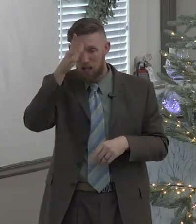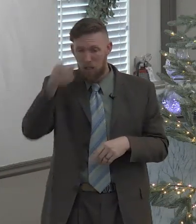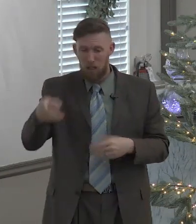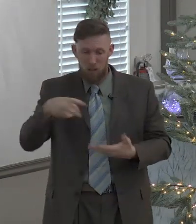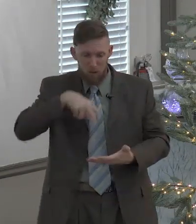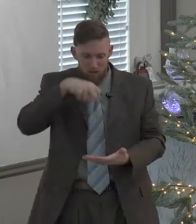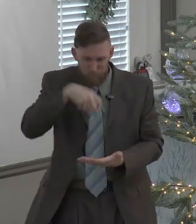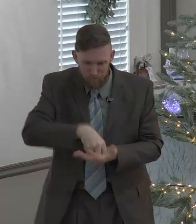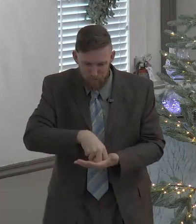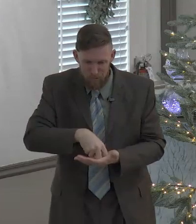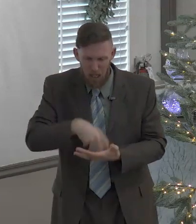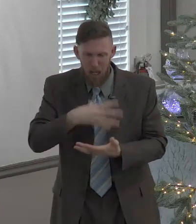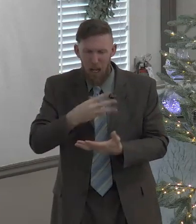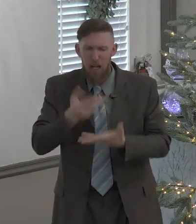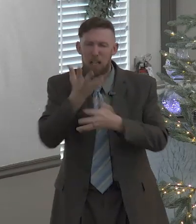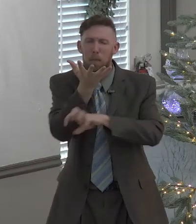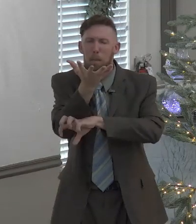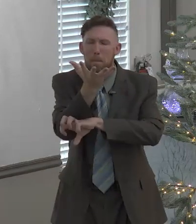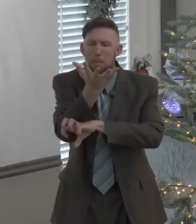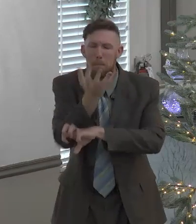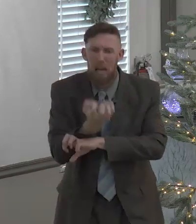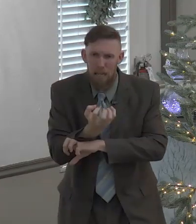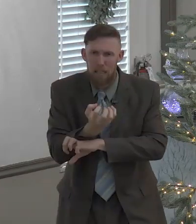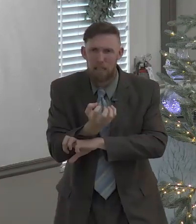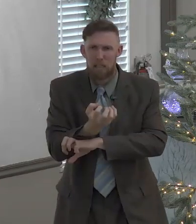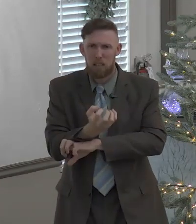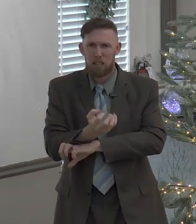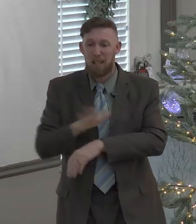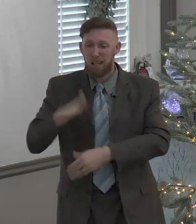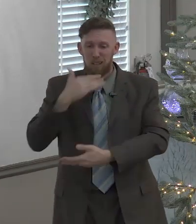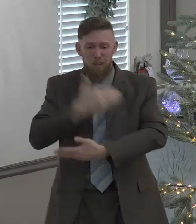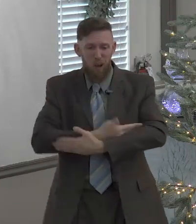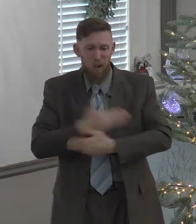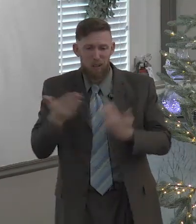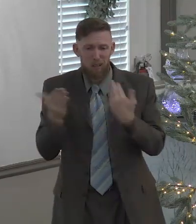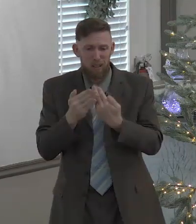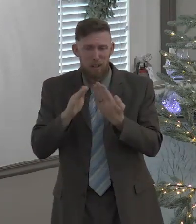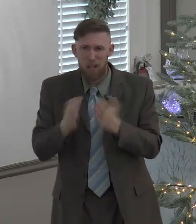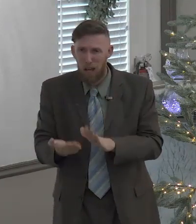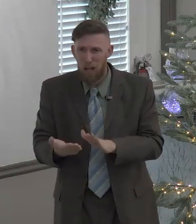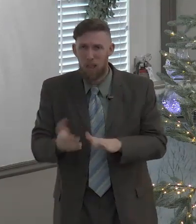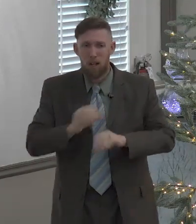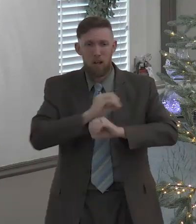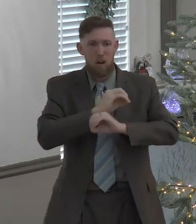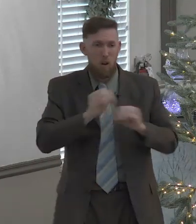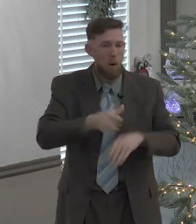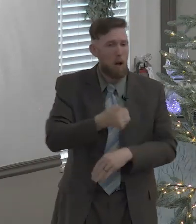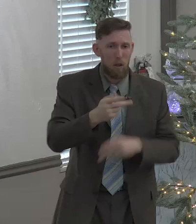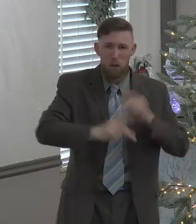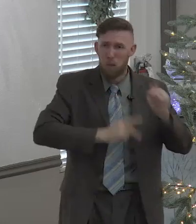He's humbling himself before Jesus. He's in great distress. Who wouldn't? Your little daughter's dying.